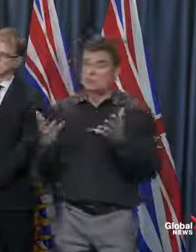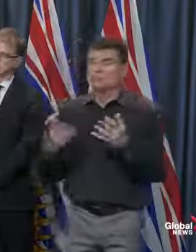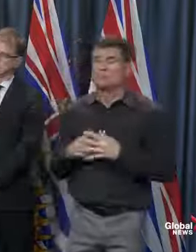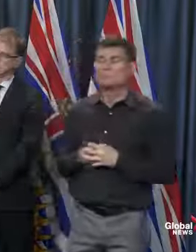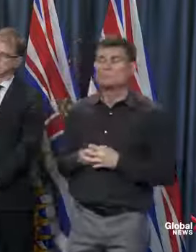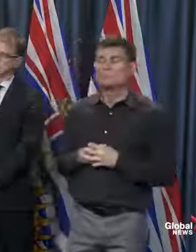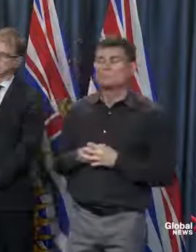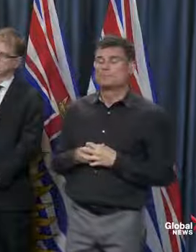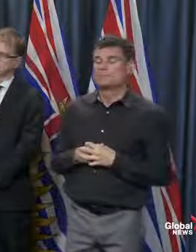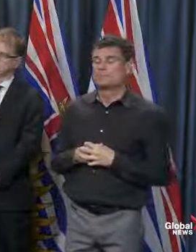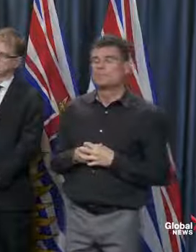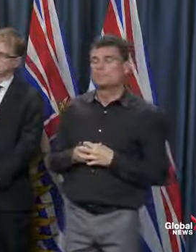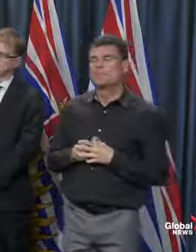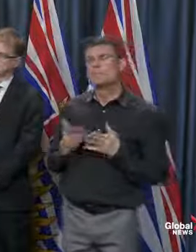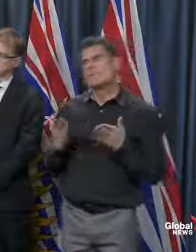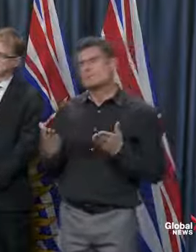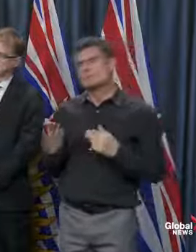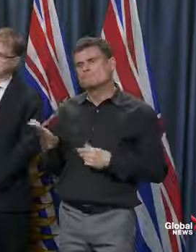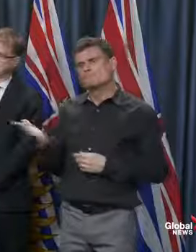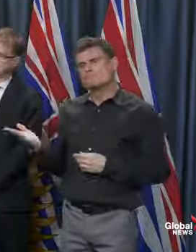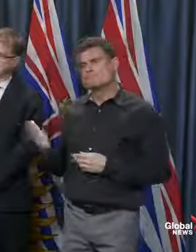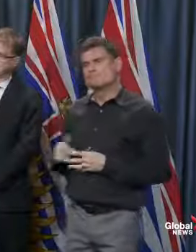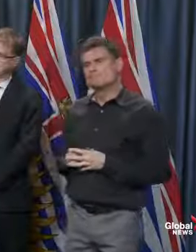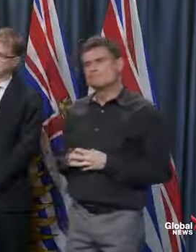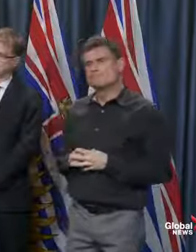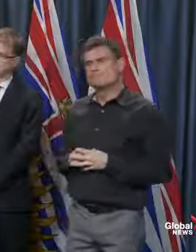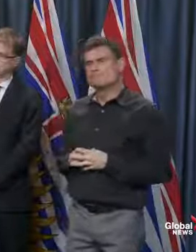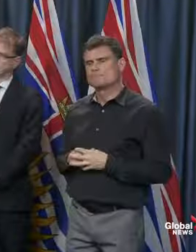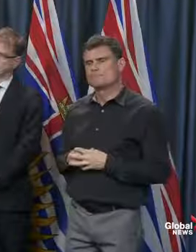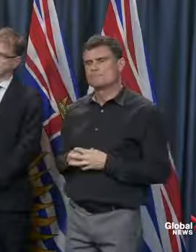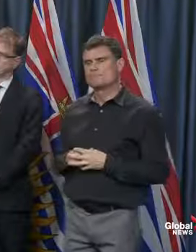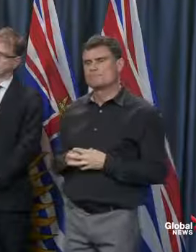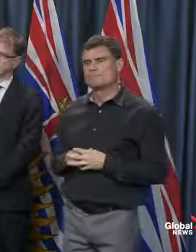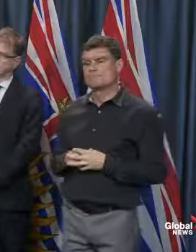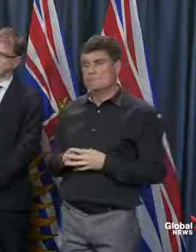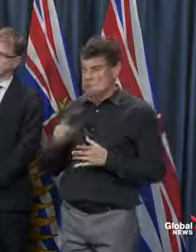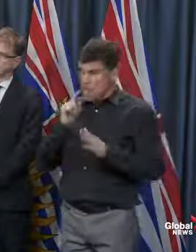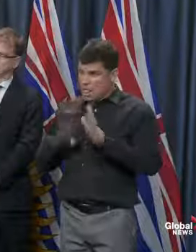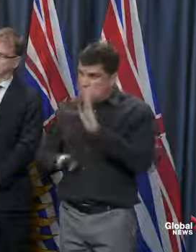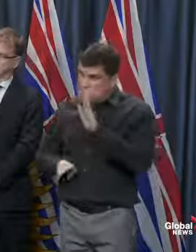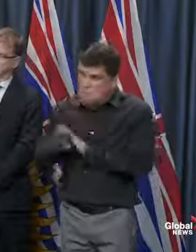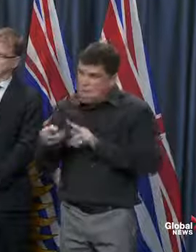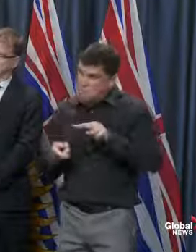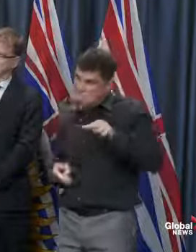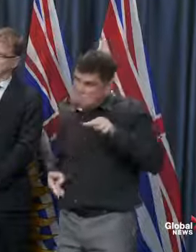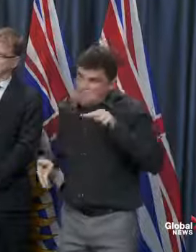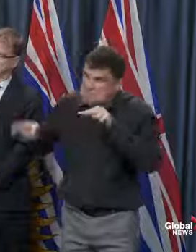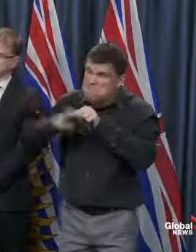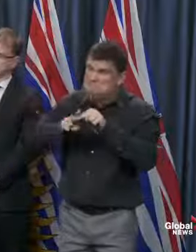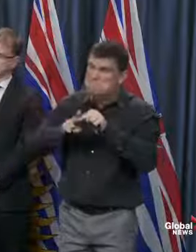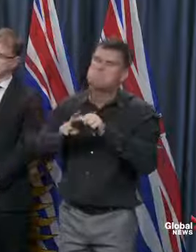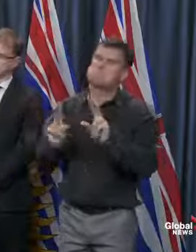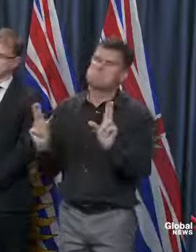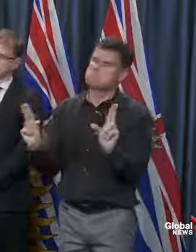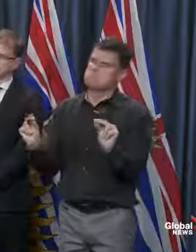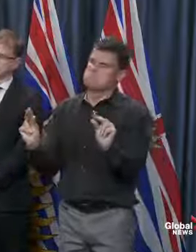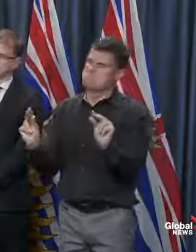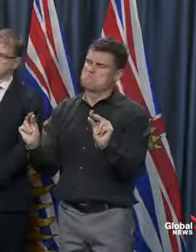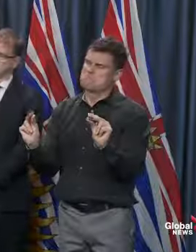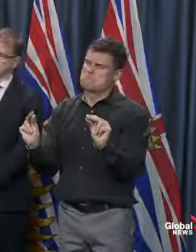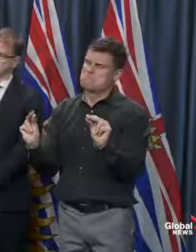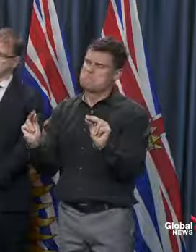that we are going to get major surges over the next little while. I think we need to be really careful and prepared